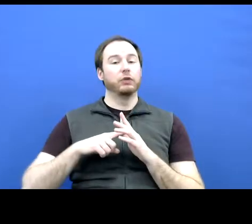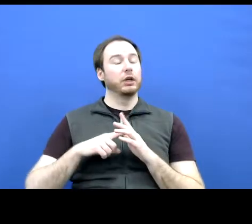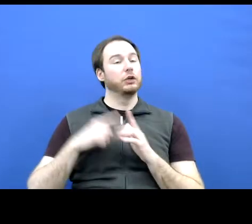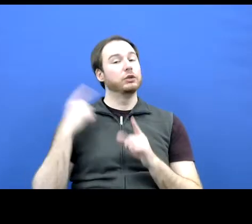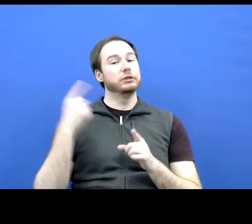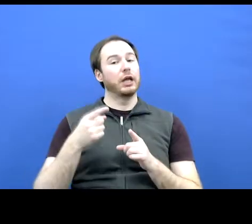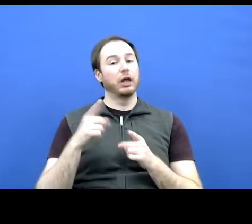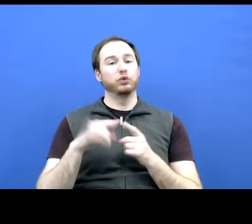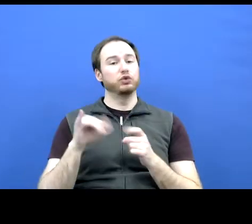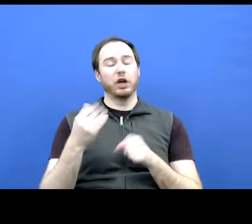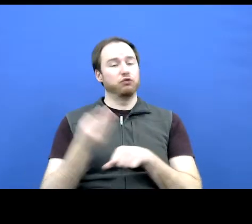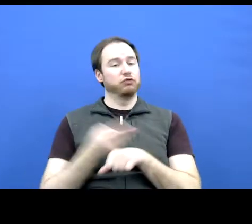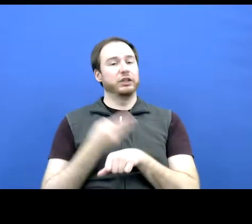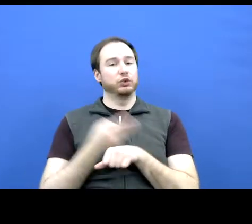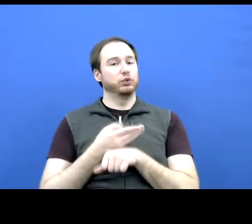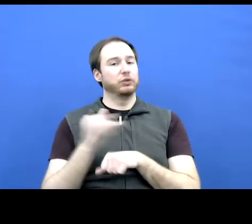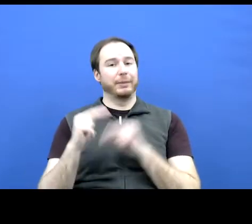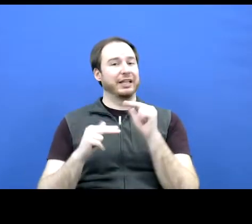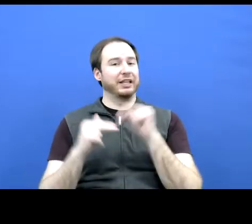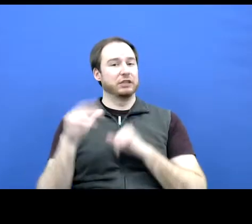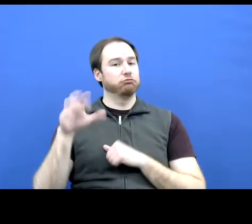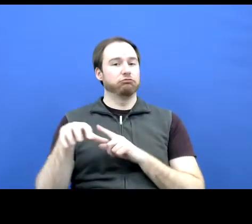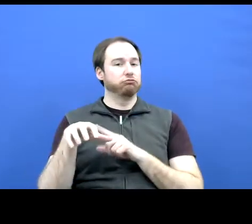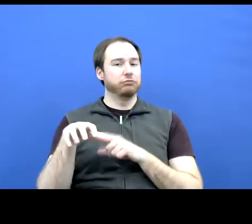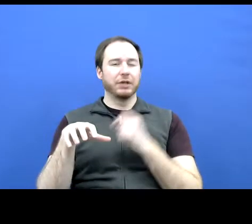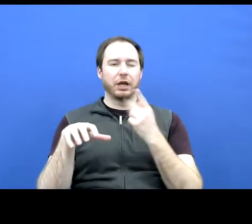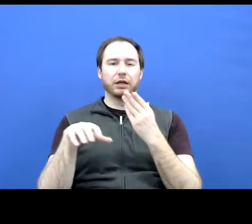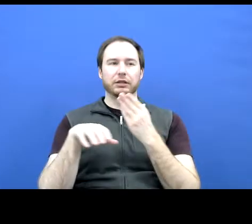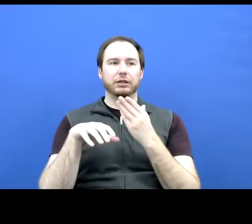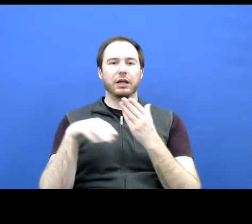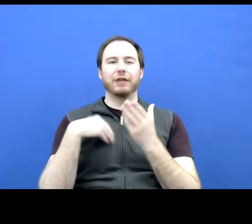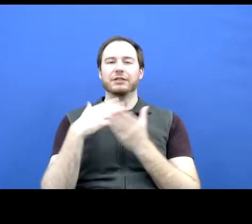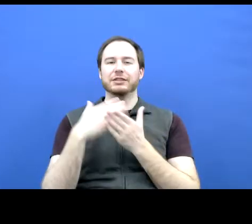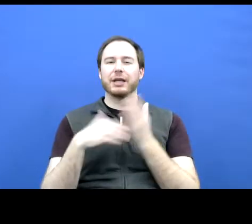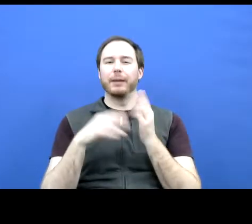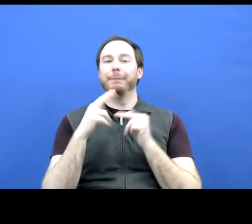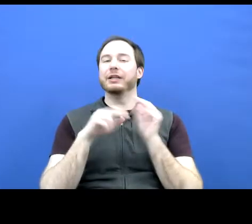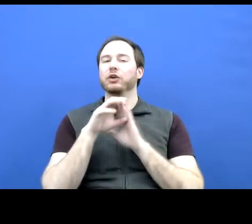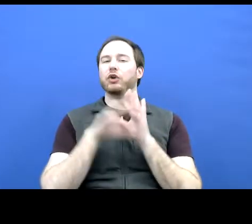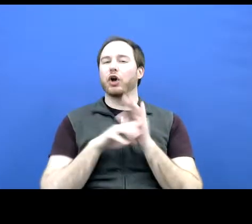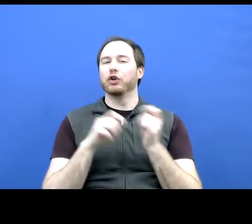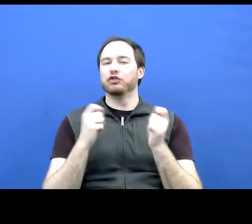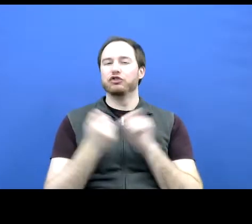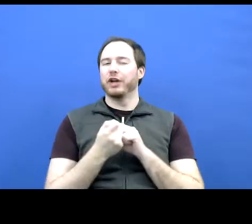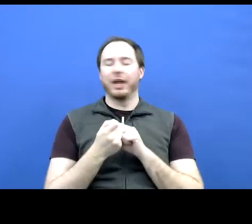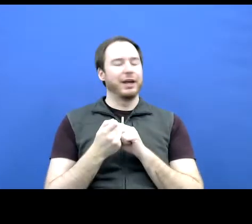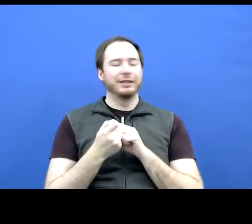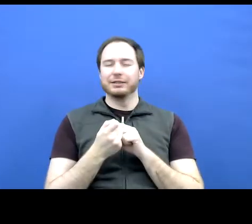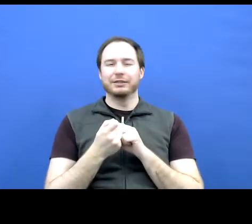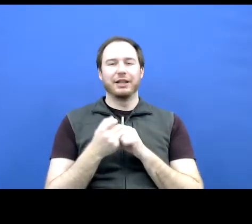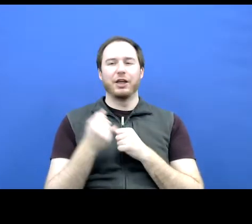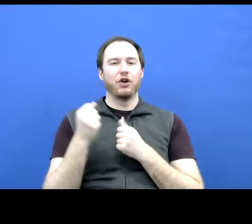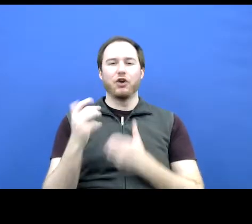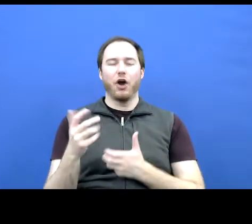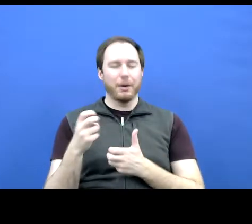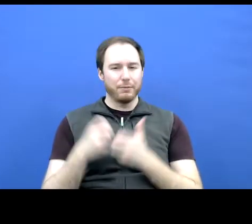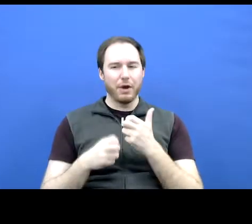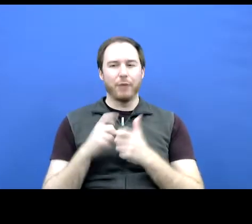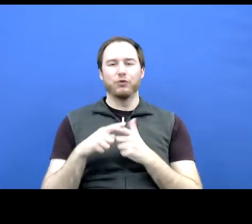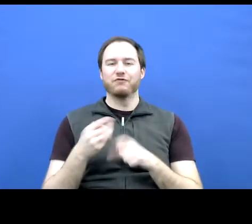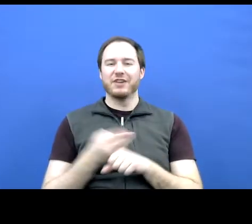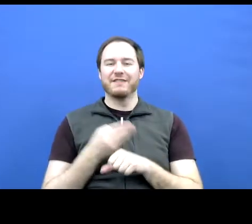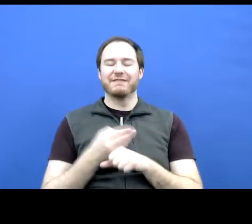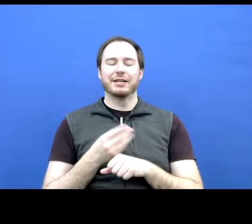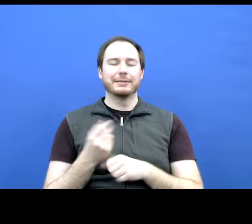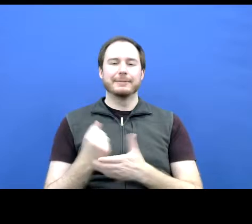to reuse the existing mall building, but there was a building code change. Right, well, we And- understand. And that created the issue here because